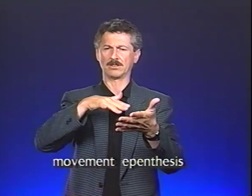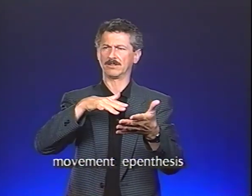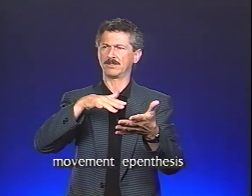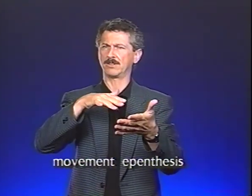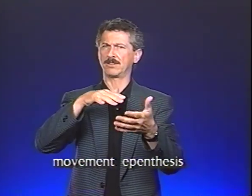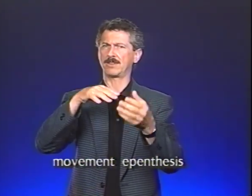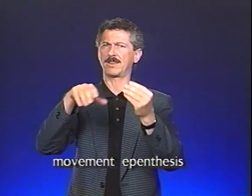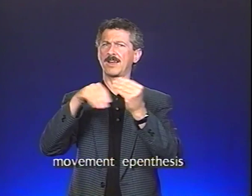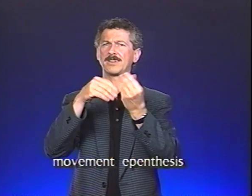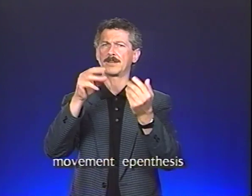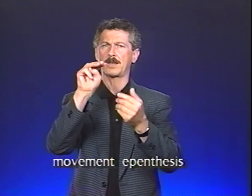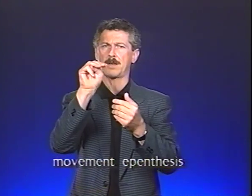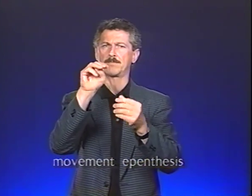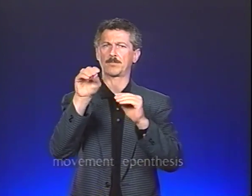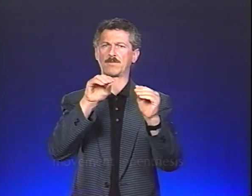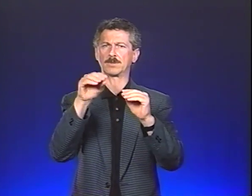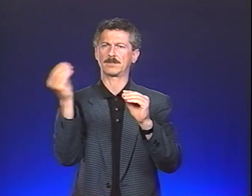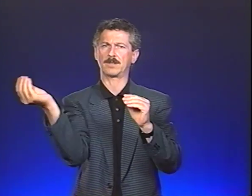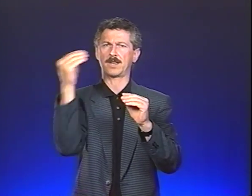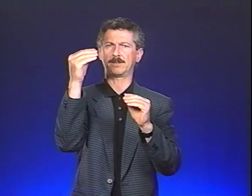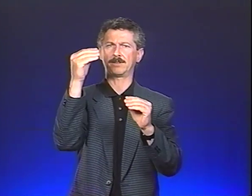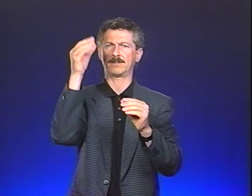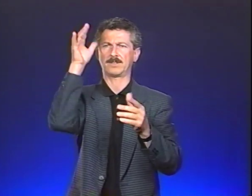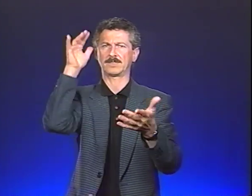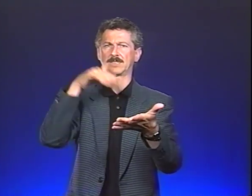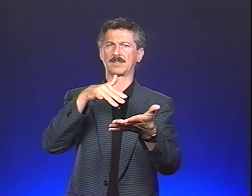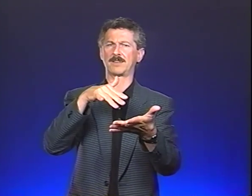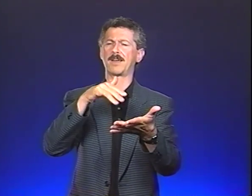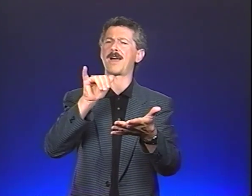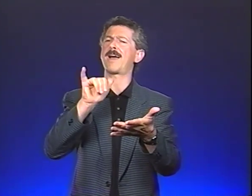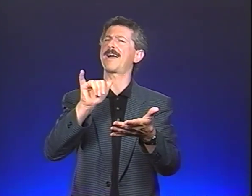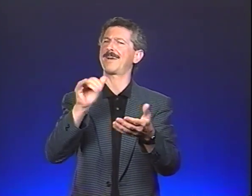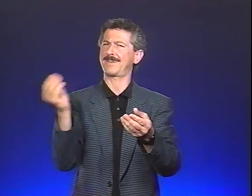together, we add a movement between the two signs.